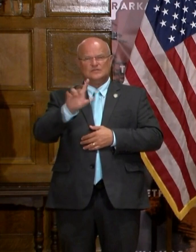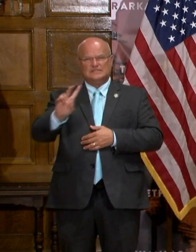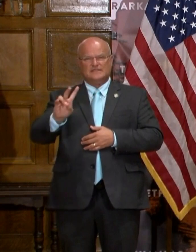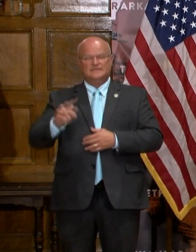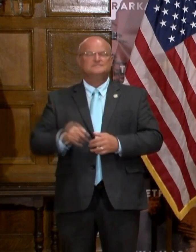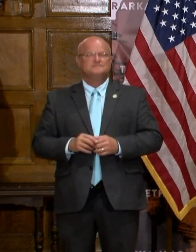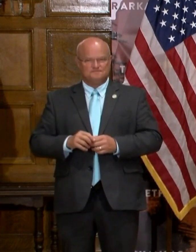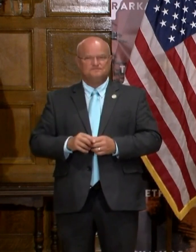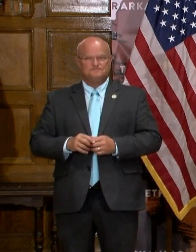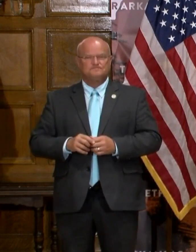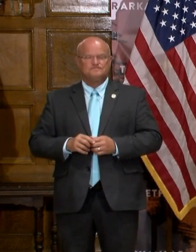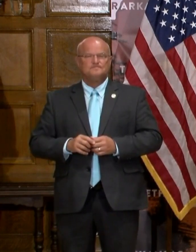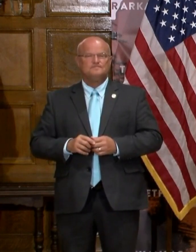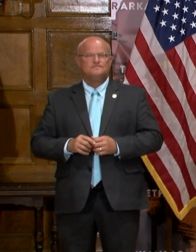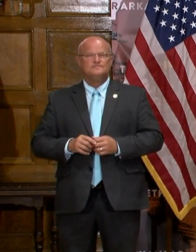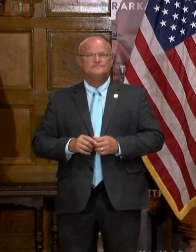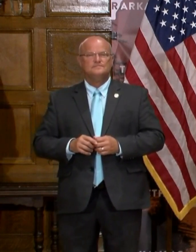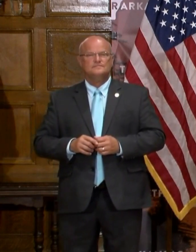427.